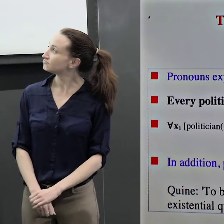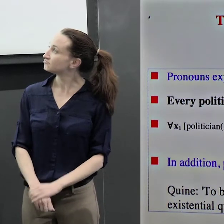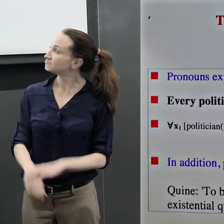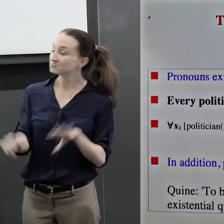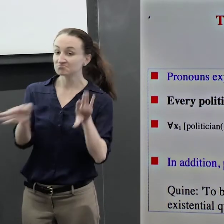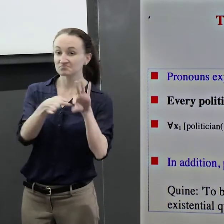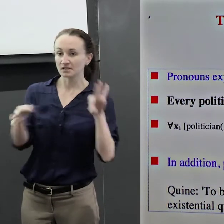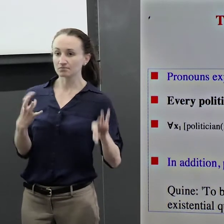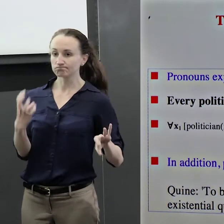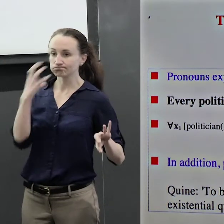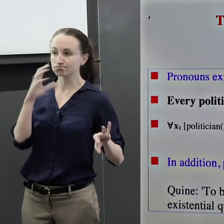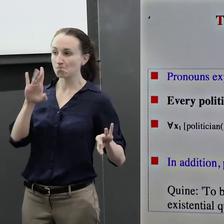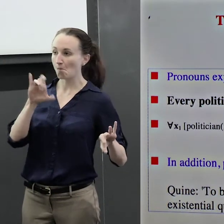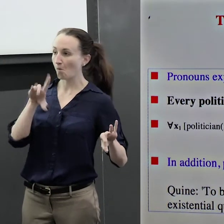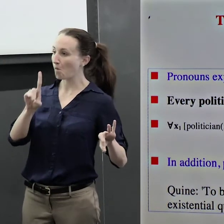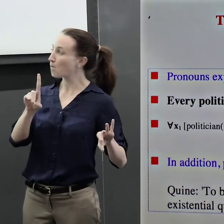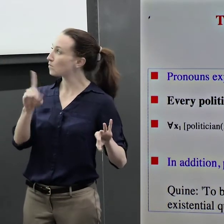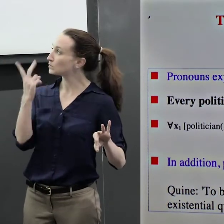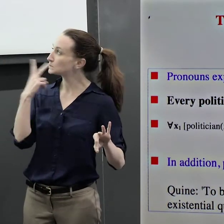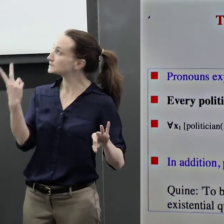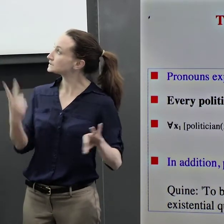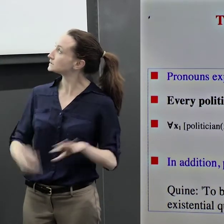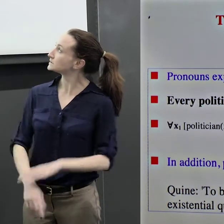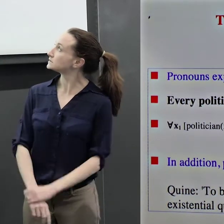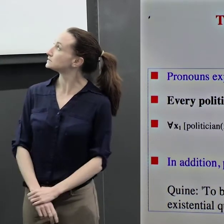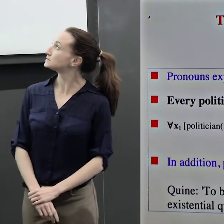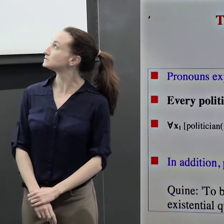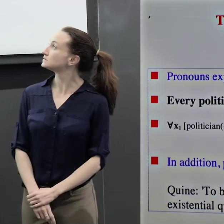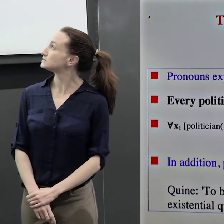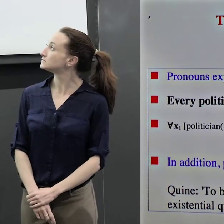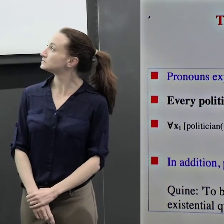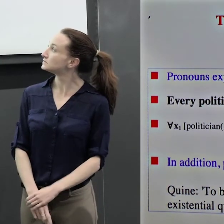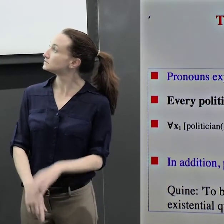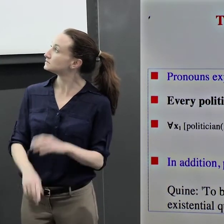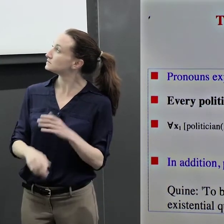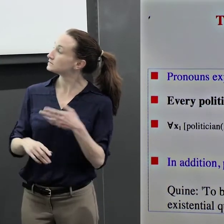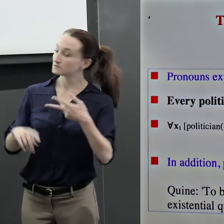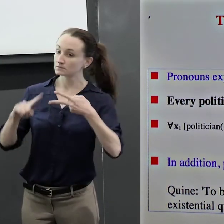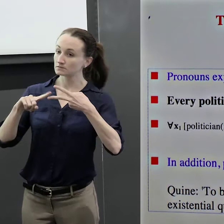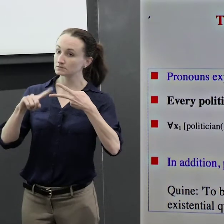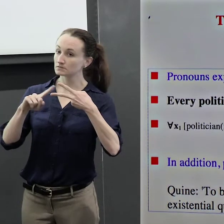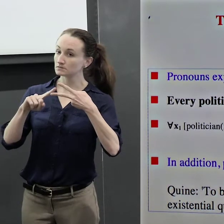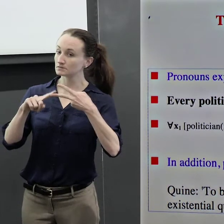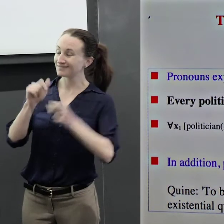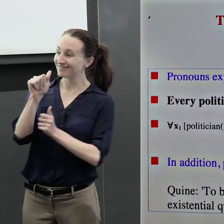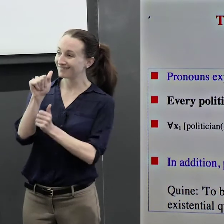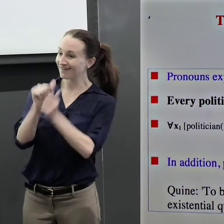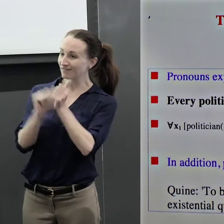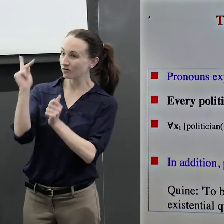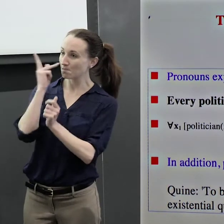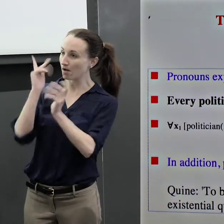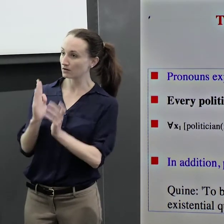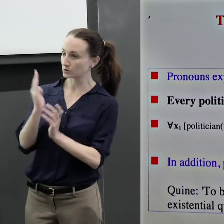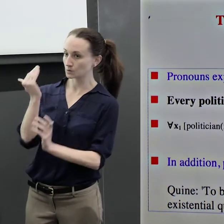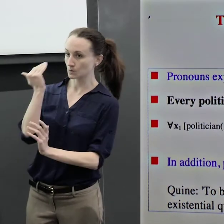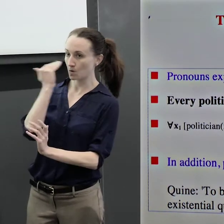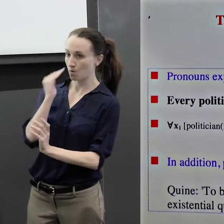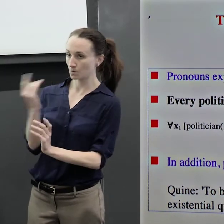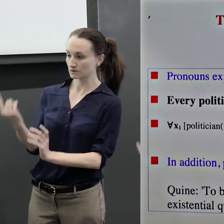sentence that you have on the screen. Every politician knows someone who will betray him.